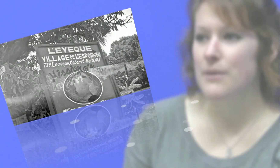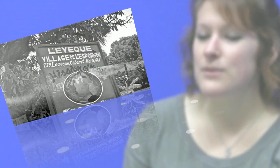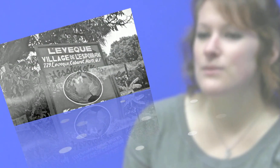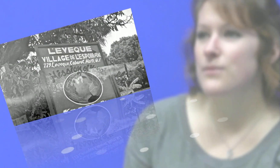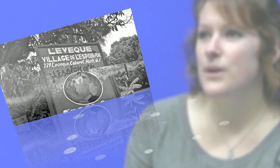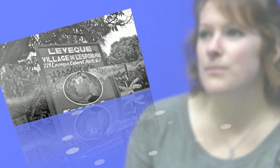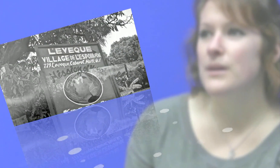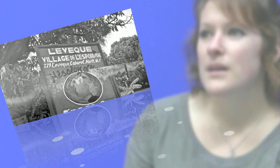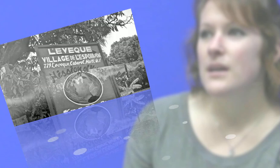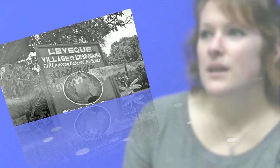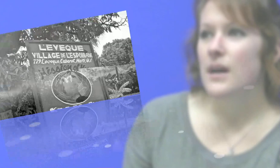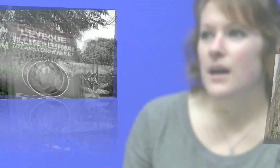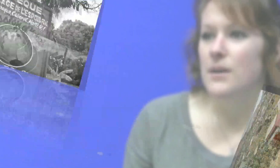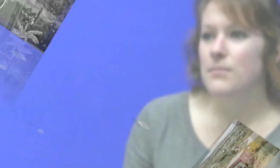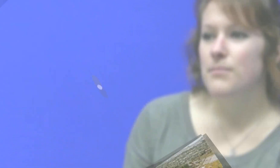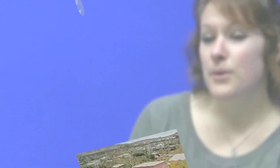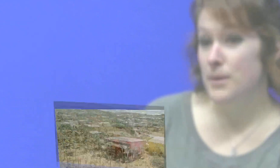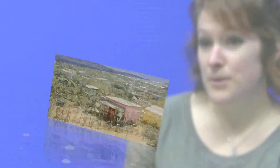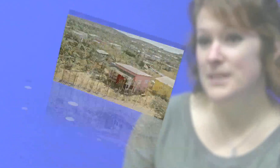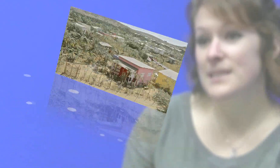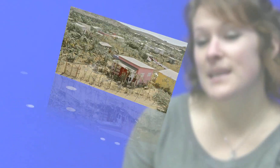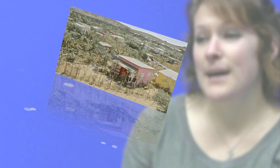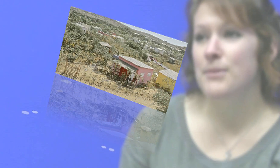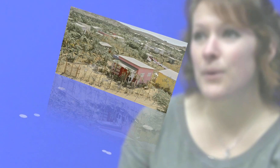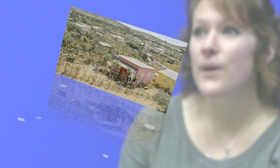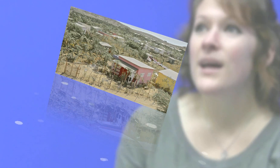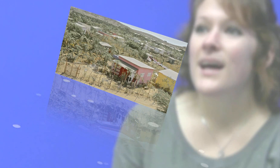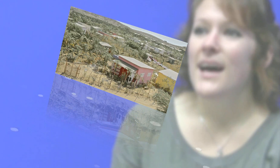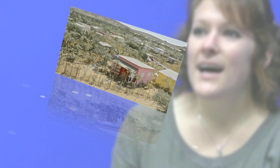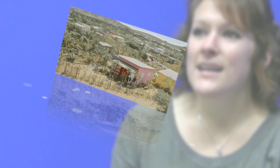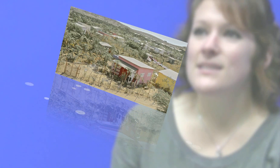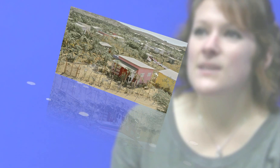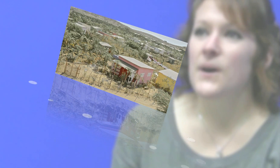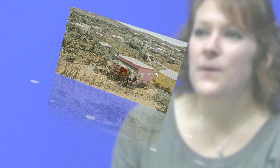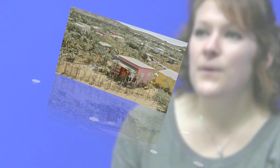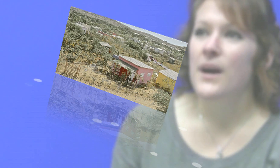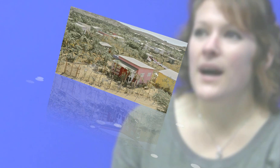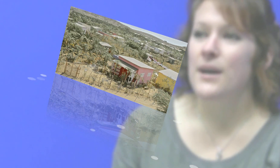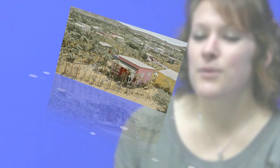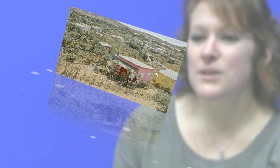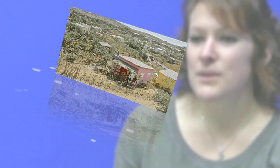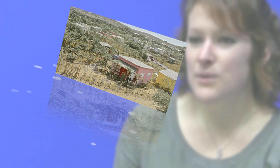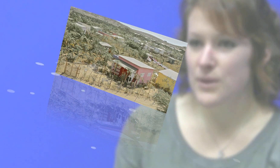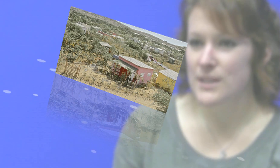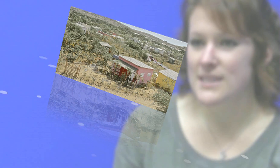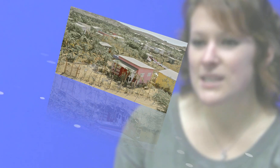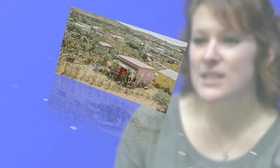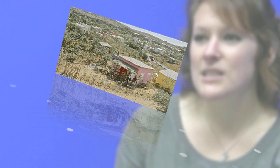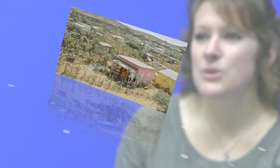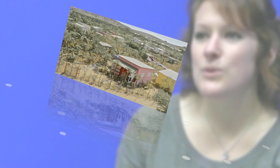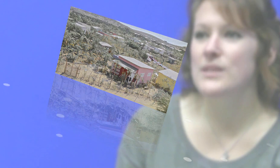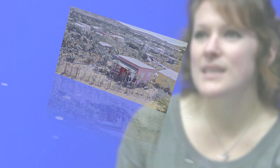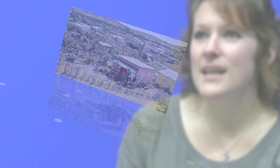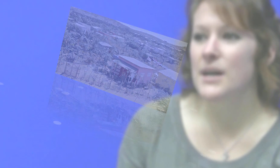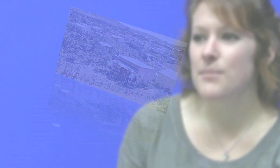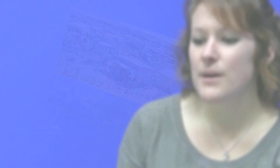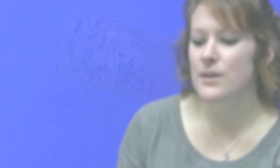hours from Port-au-Prince, the capital. And so I worked with an organization to set up a